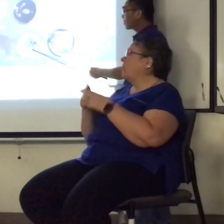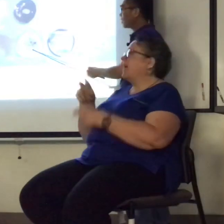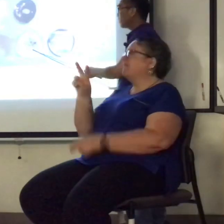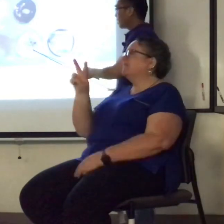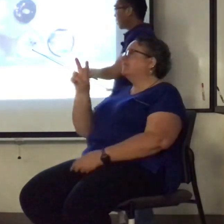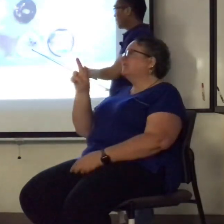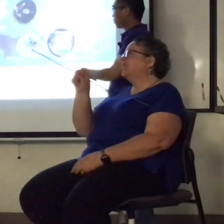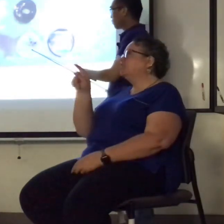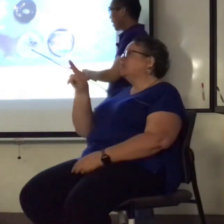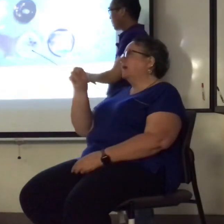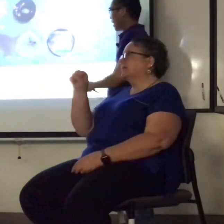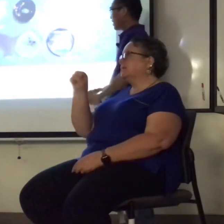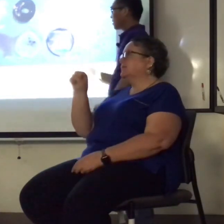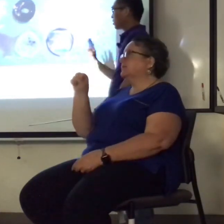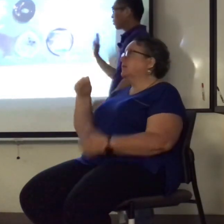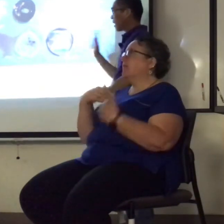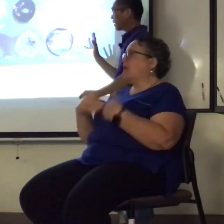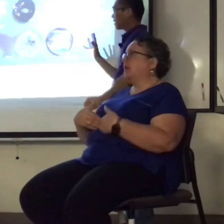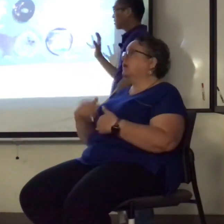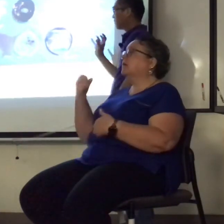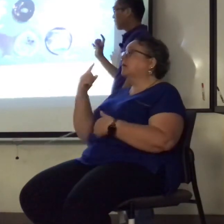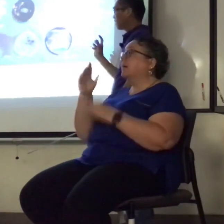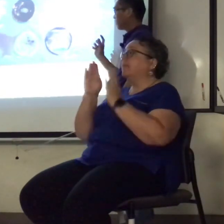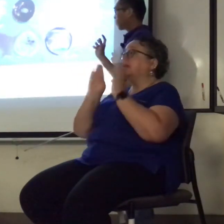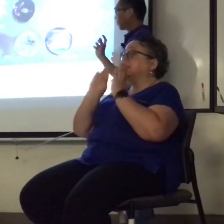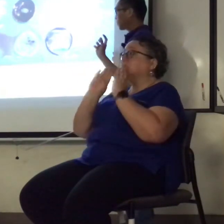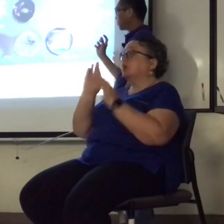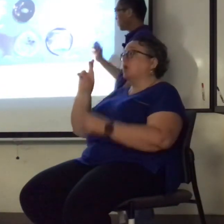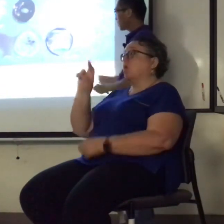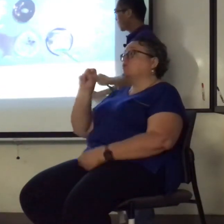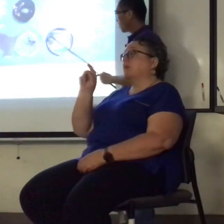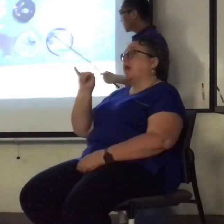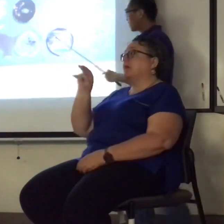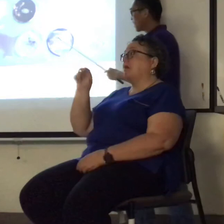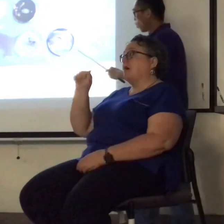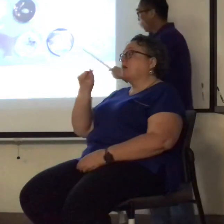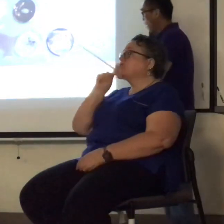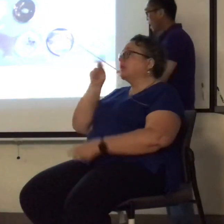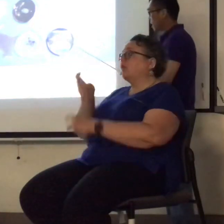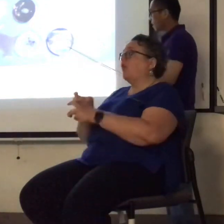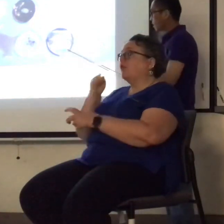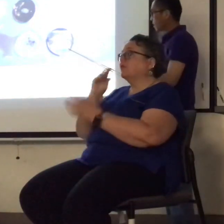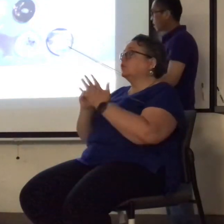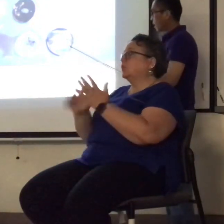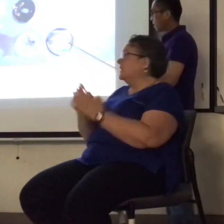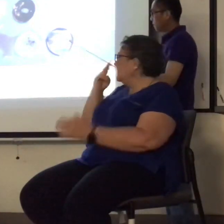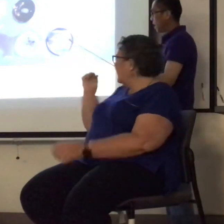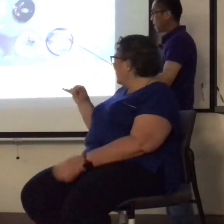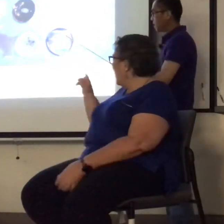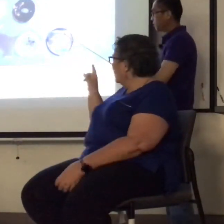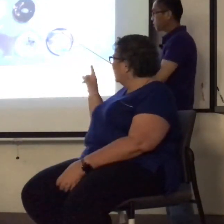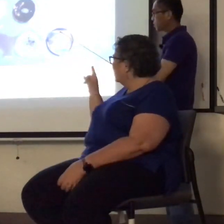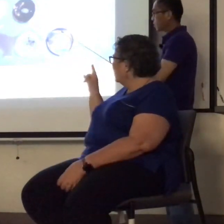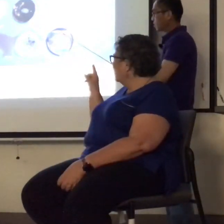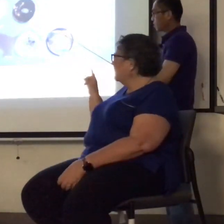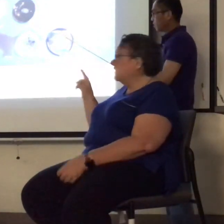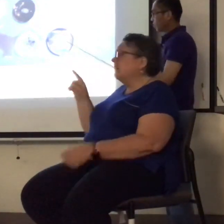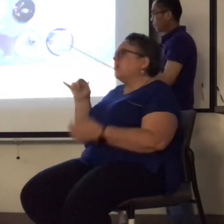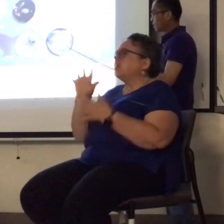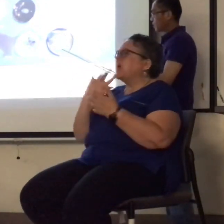vitreous body. Pay attention. The retina is very difficult for students. See that opaque, kind of